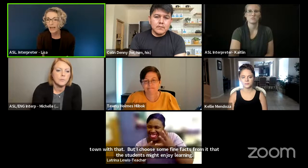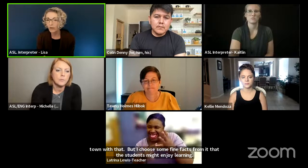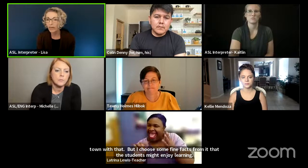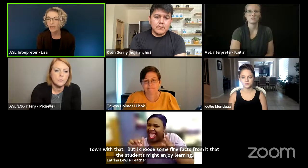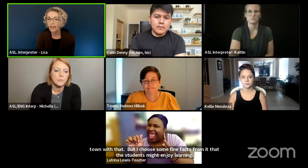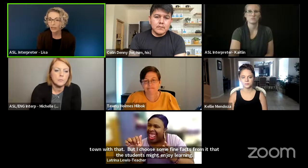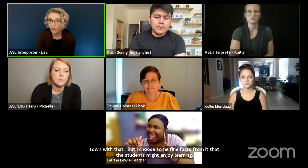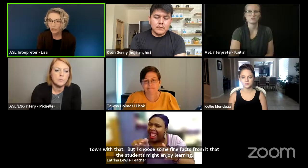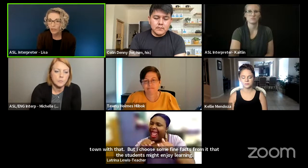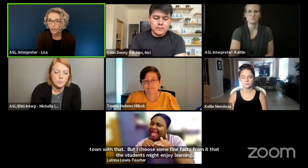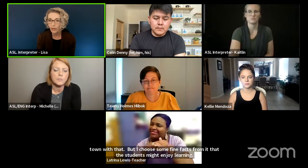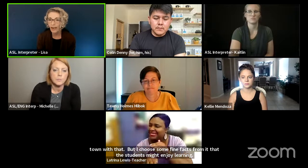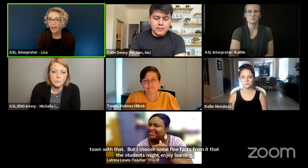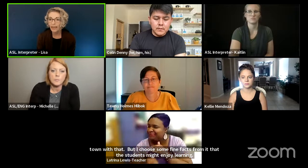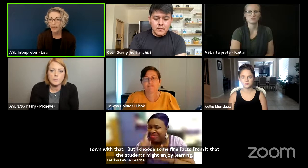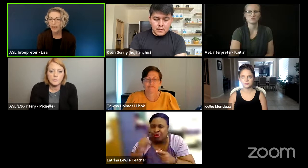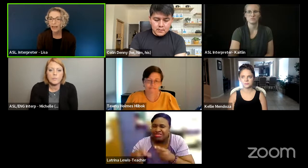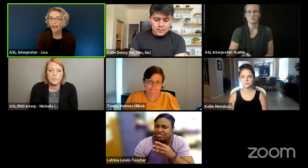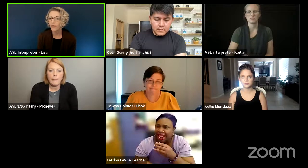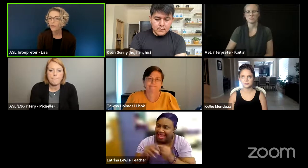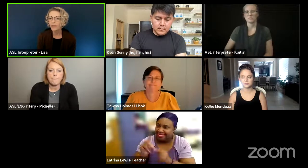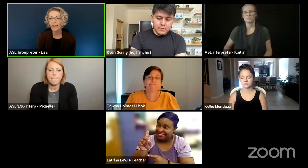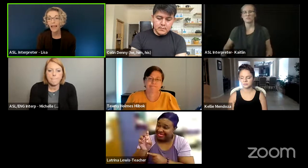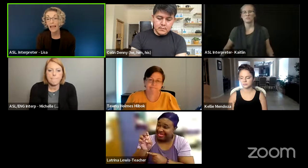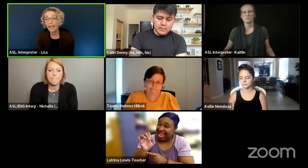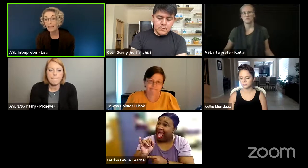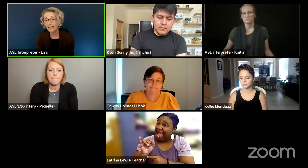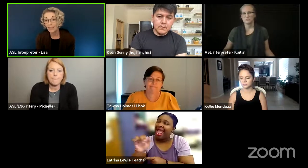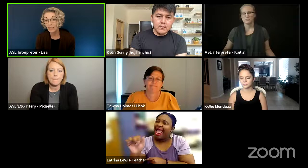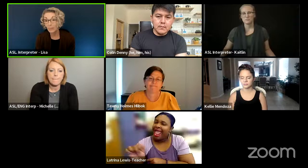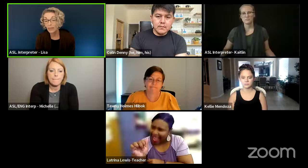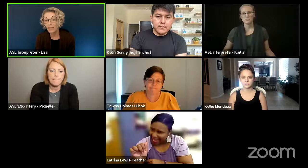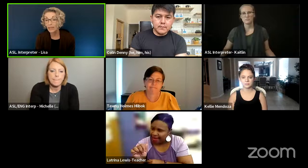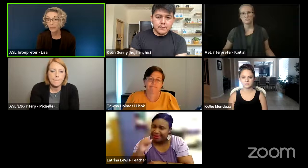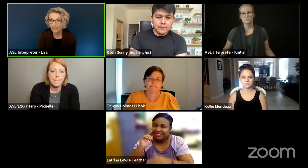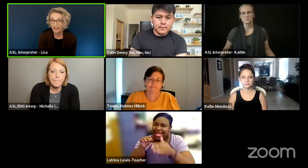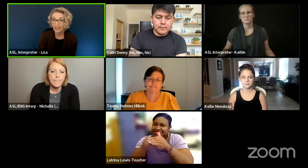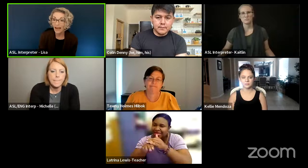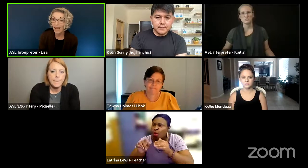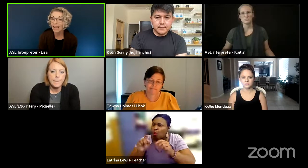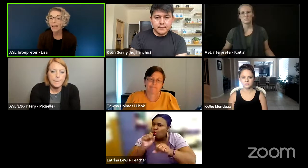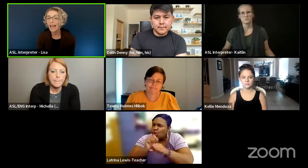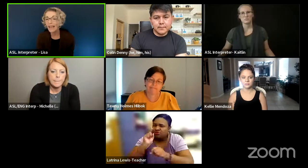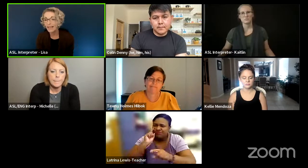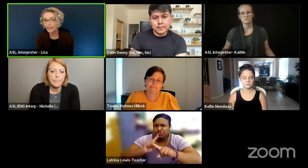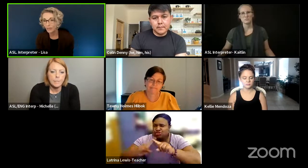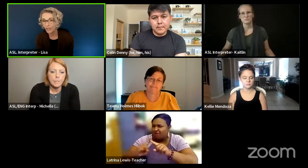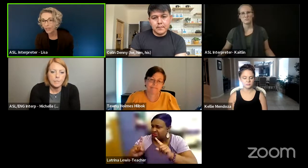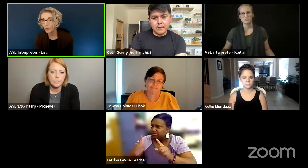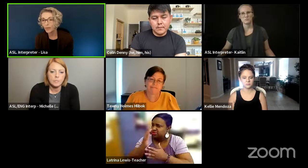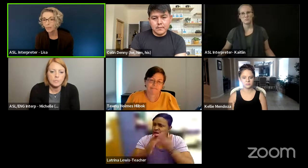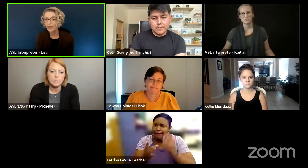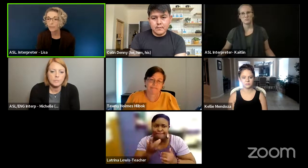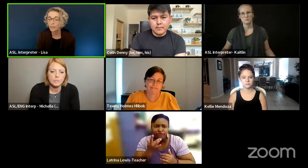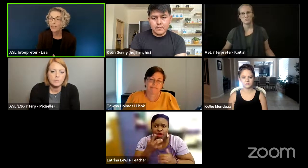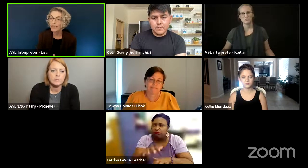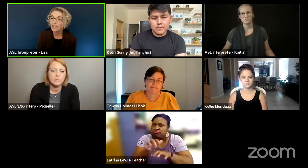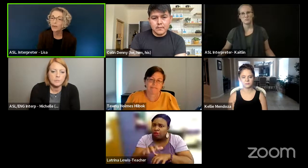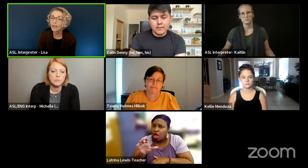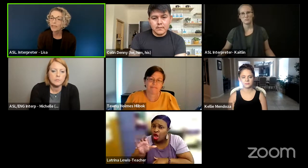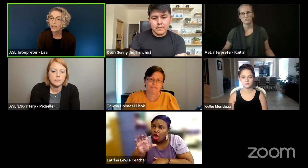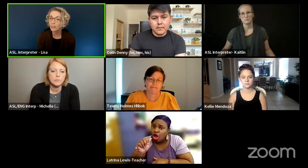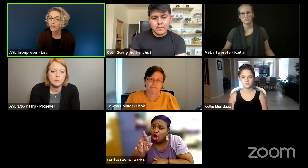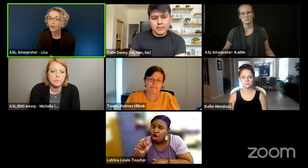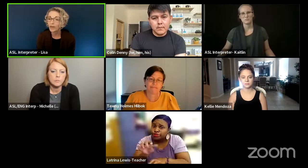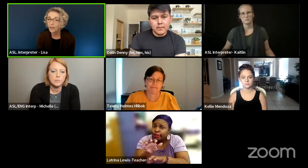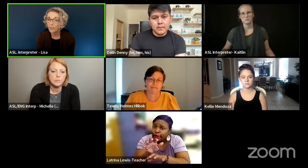diversity and equity and inclusion, right? The first thing, A, is accessibility. DEI, A, is what it should be, because it needs to